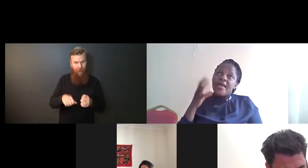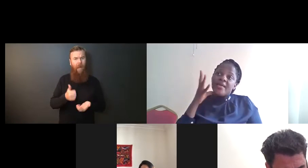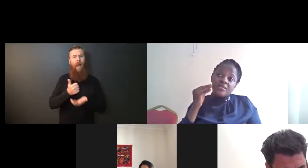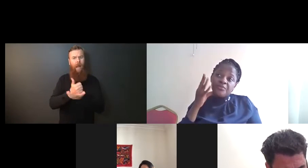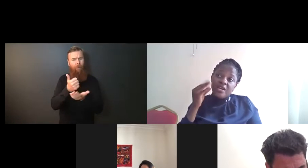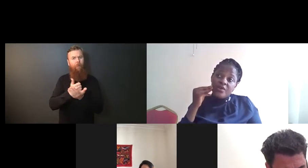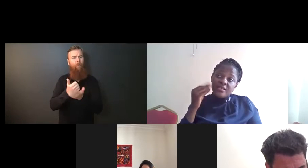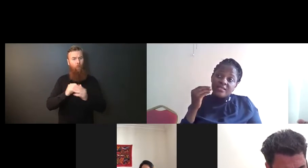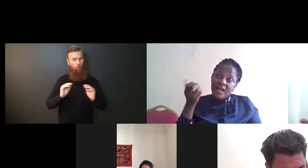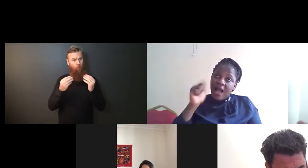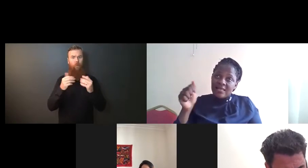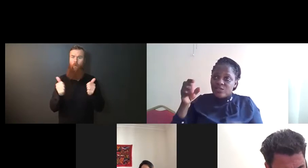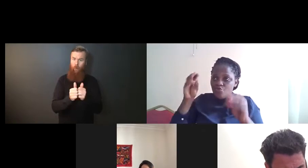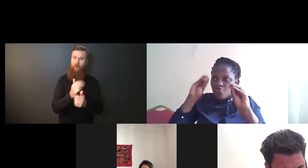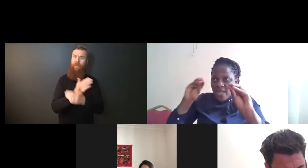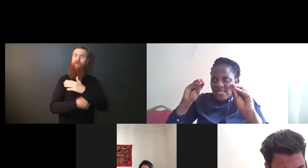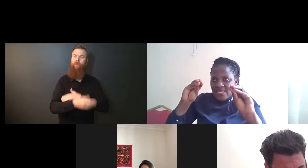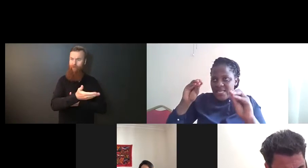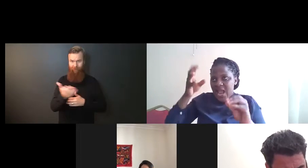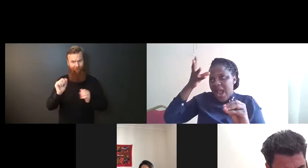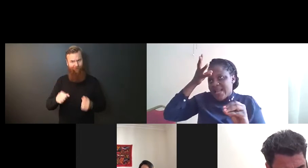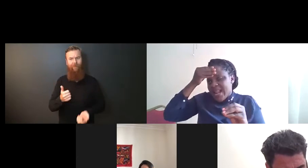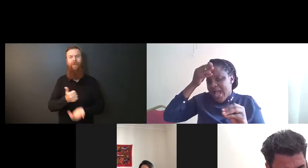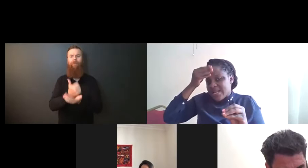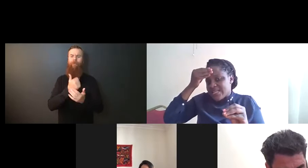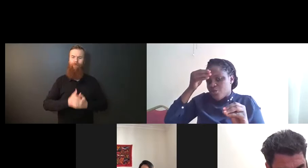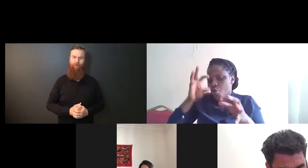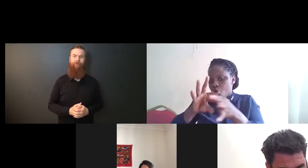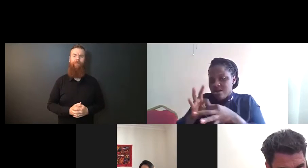Because also from my experience as a